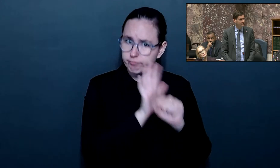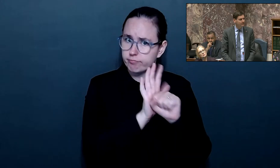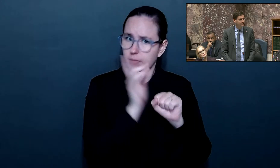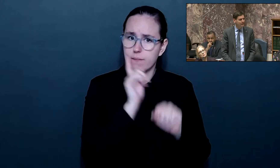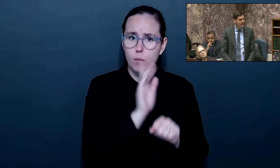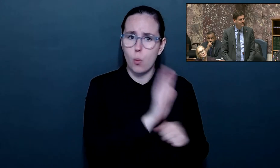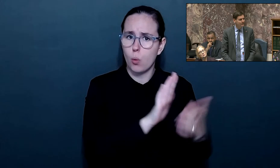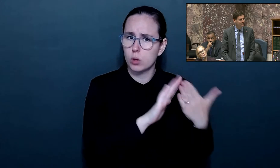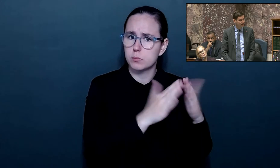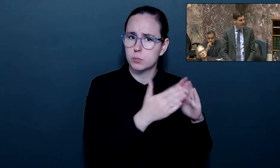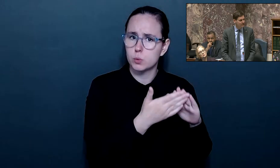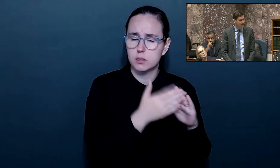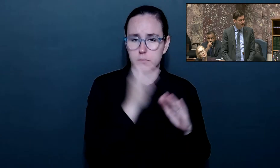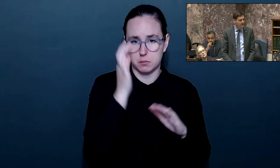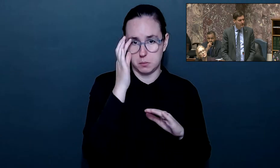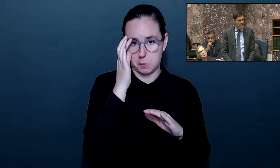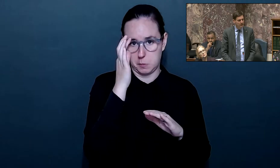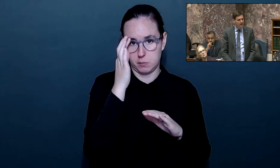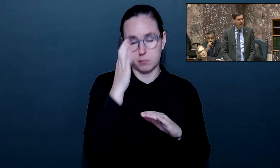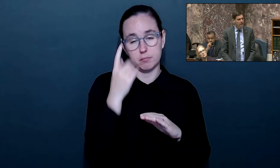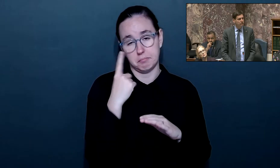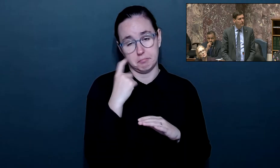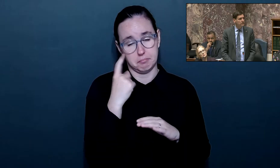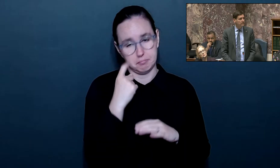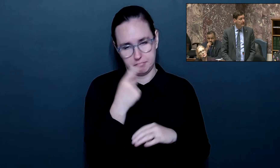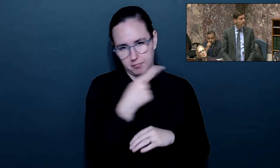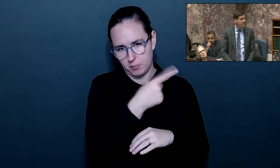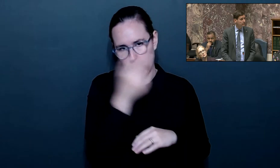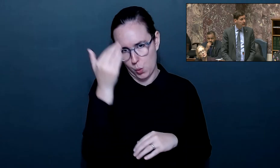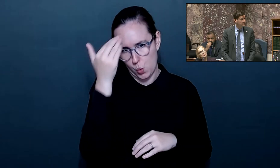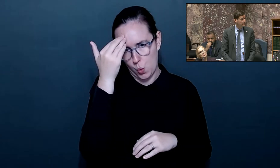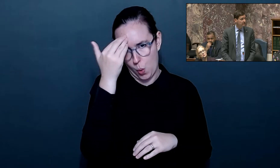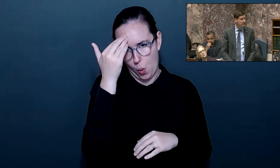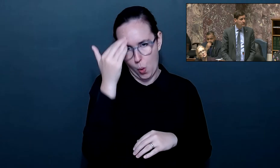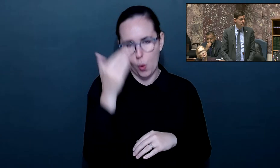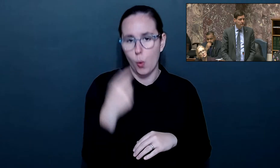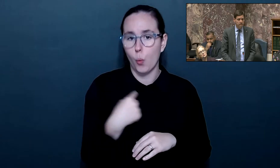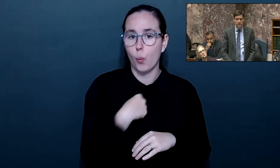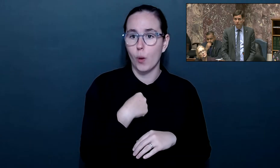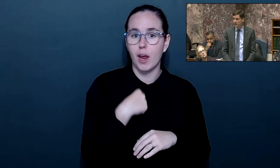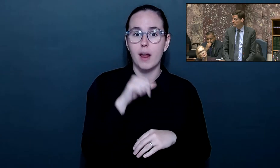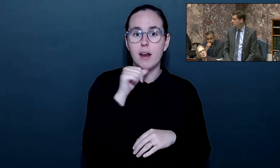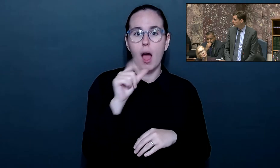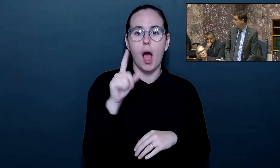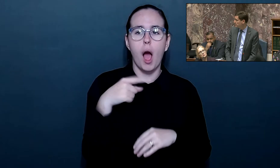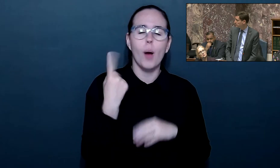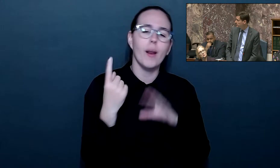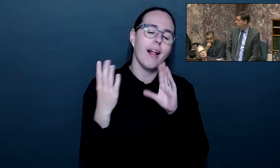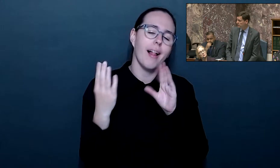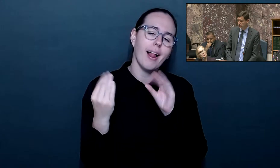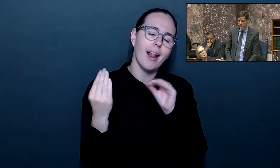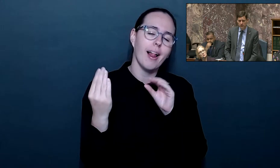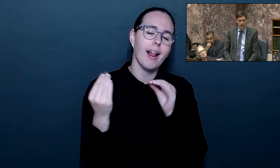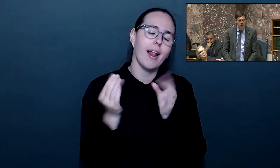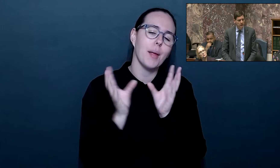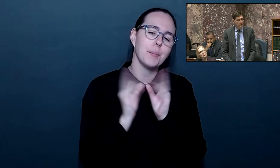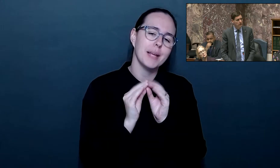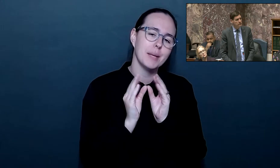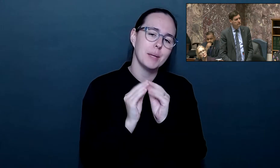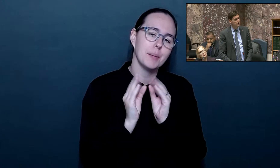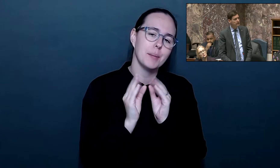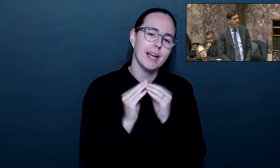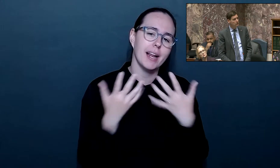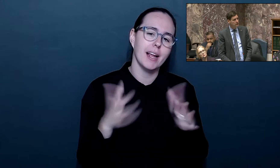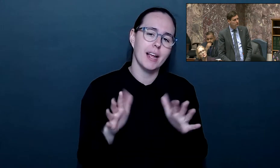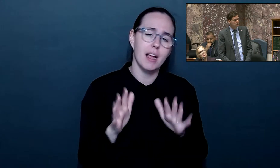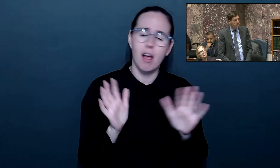beyond meetings and conversations. I look forward to being able to update him very soon. We've been working closely with the City of Prince George, with